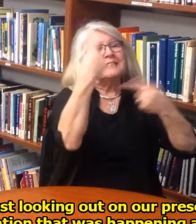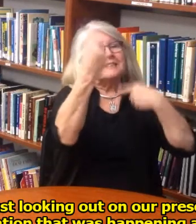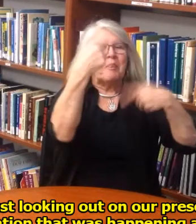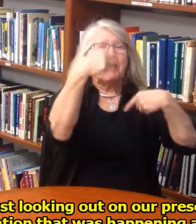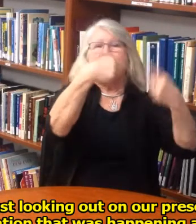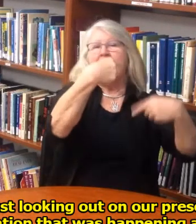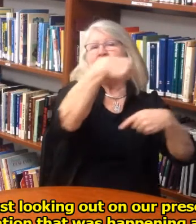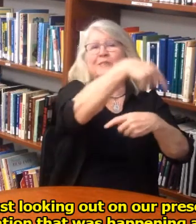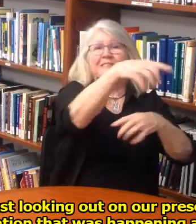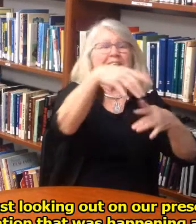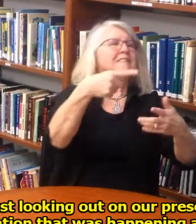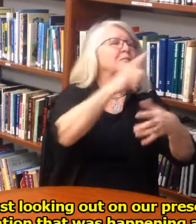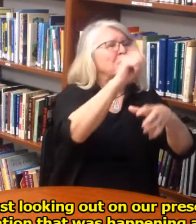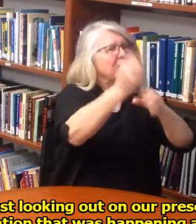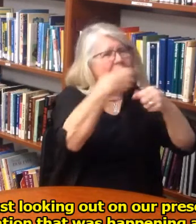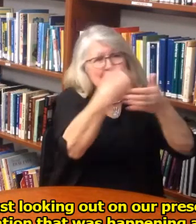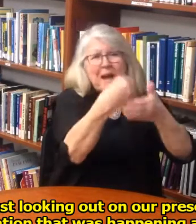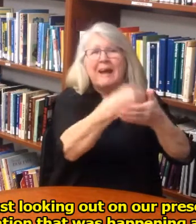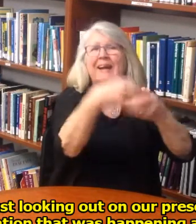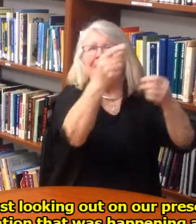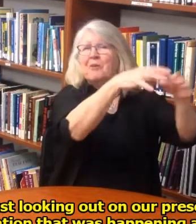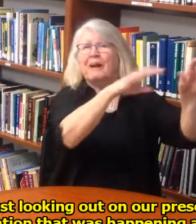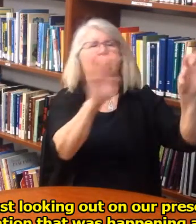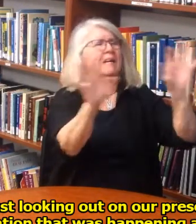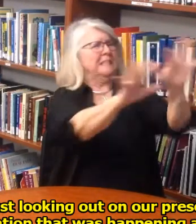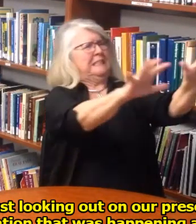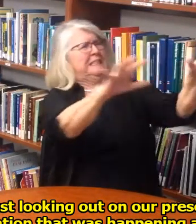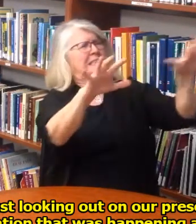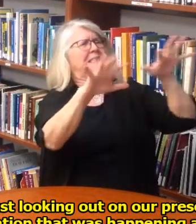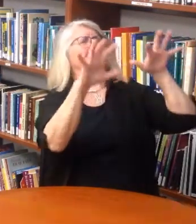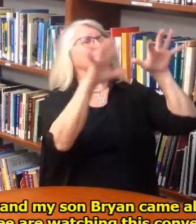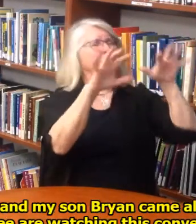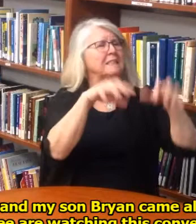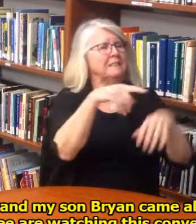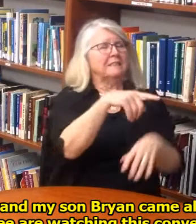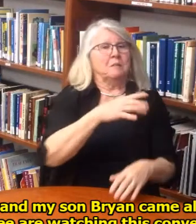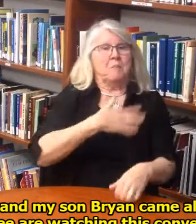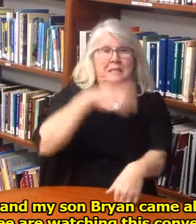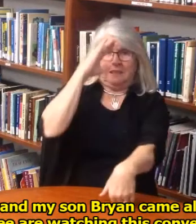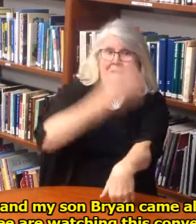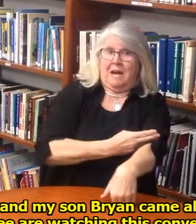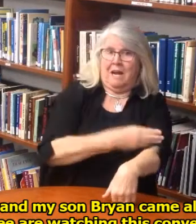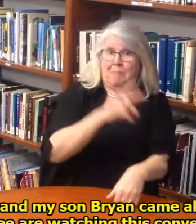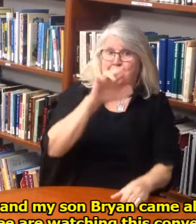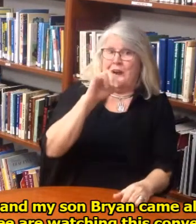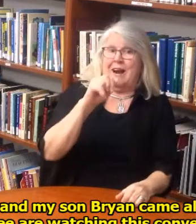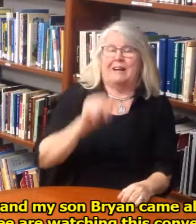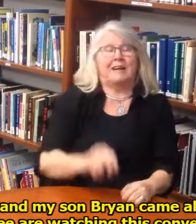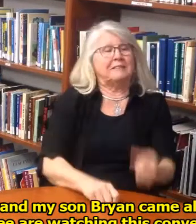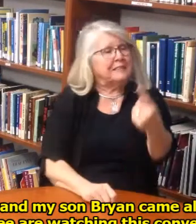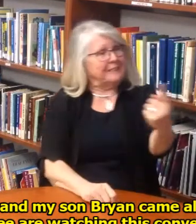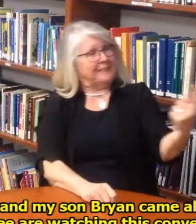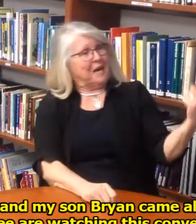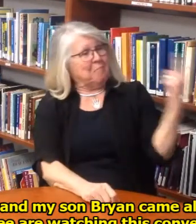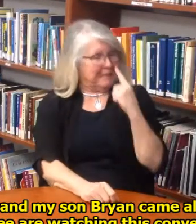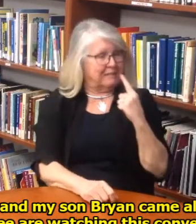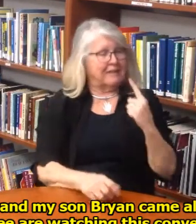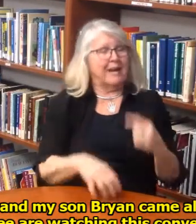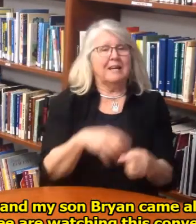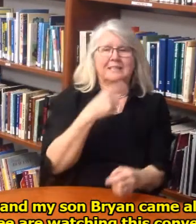board members, the conversation that was happening about fundraising and whatever, and my son Brian came along